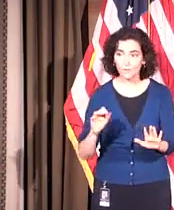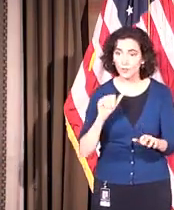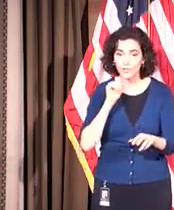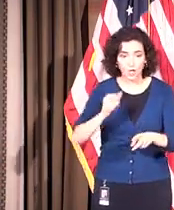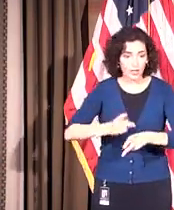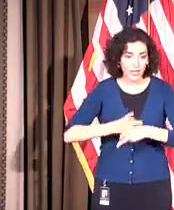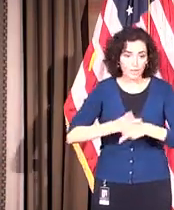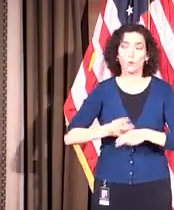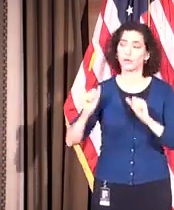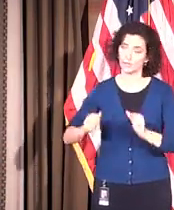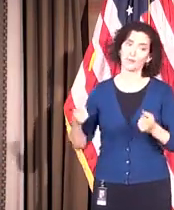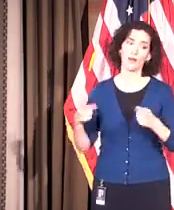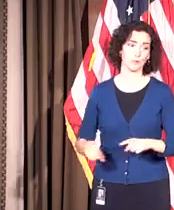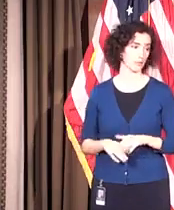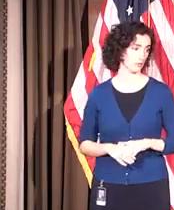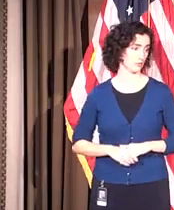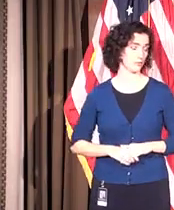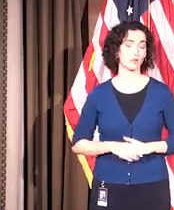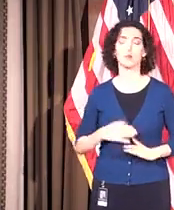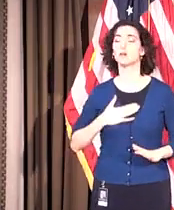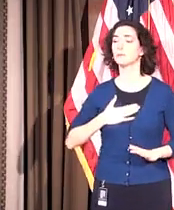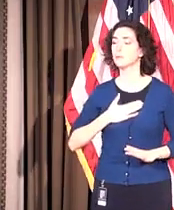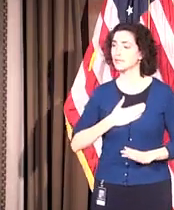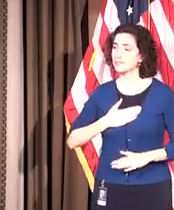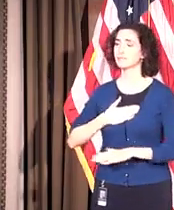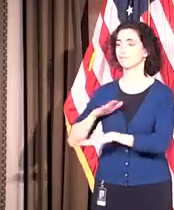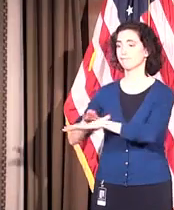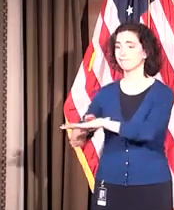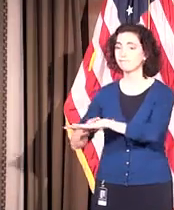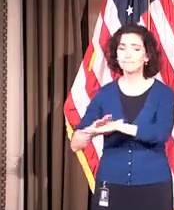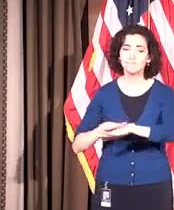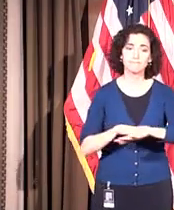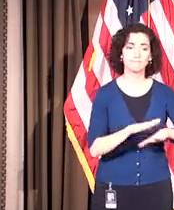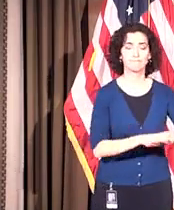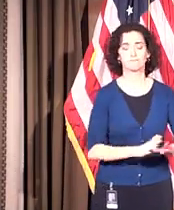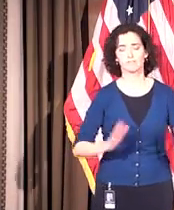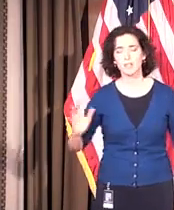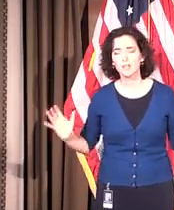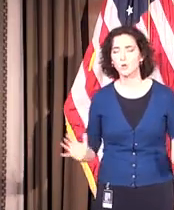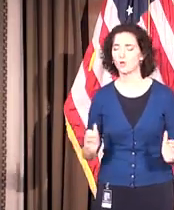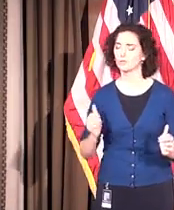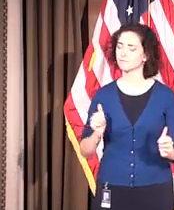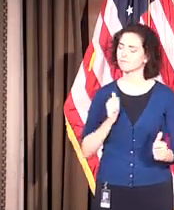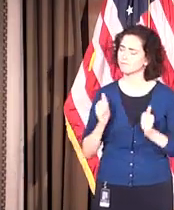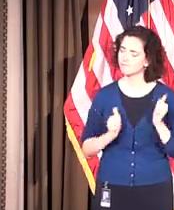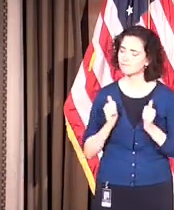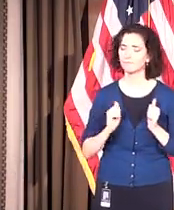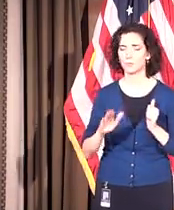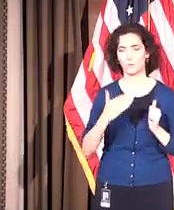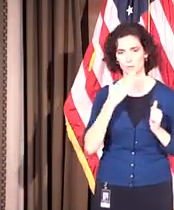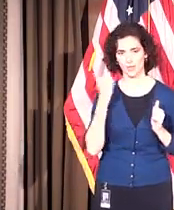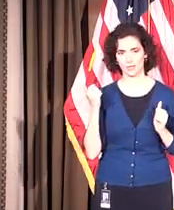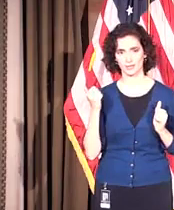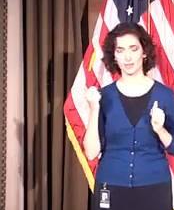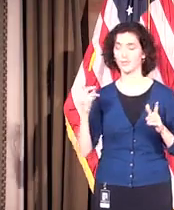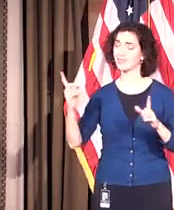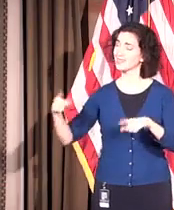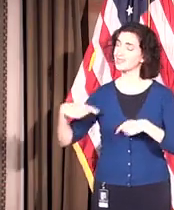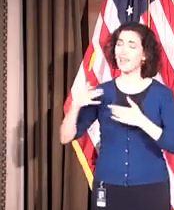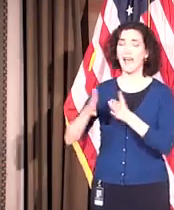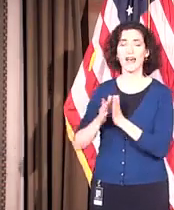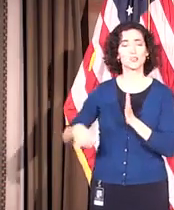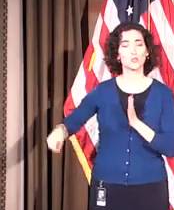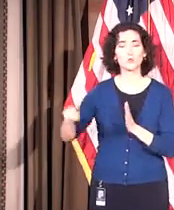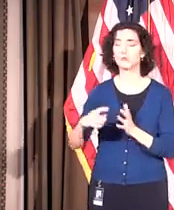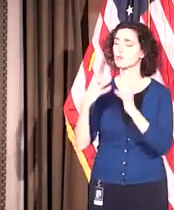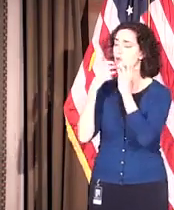of this. So I encourage people to do as much as you can. Remember, we've asked you all along to be a good neighbor.